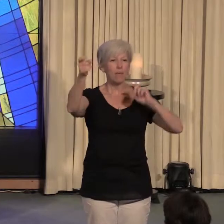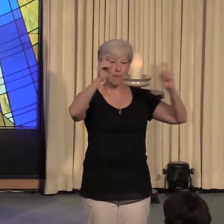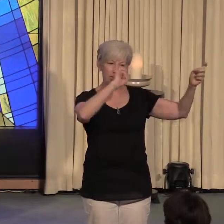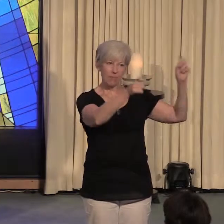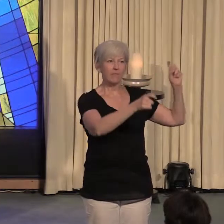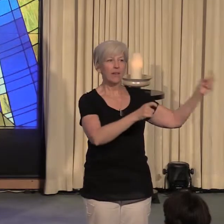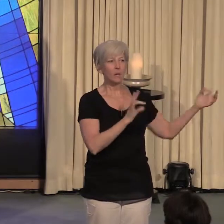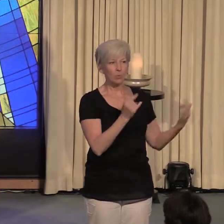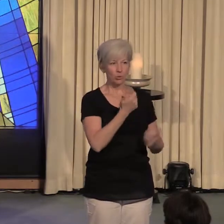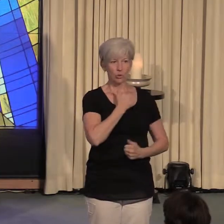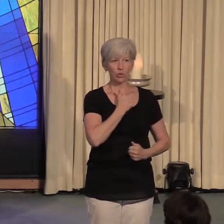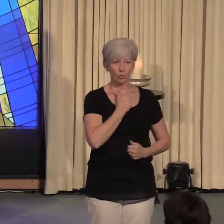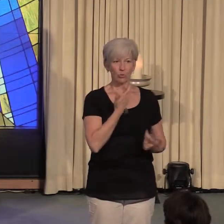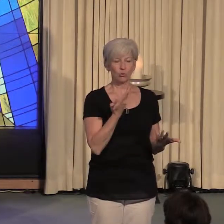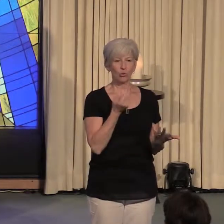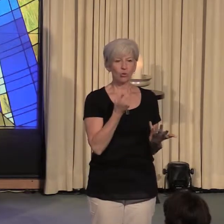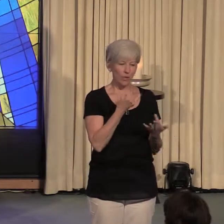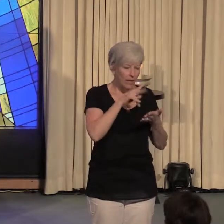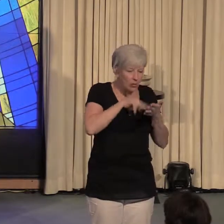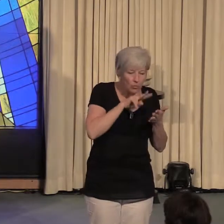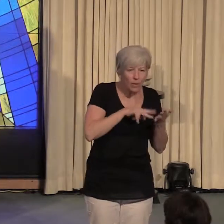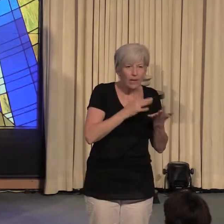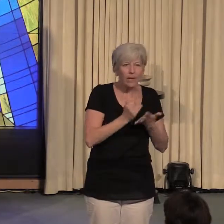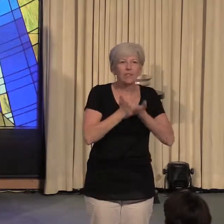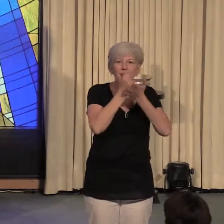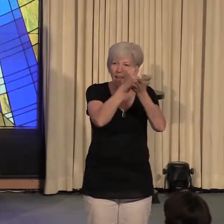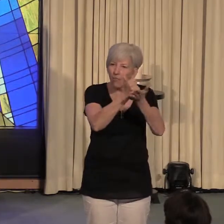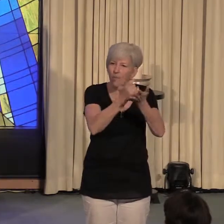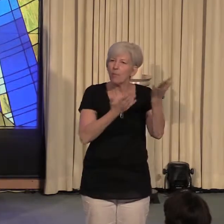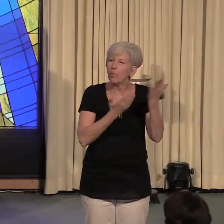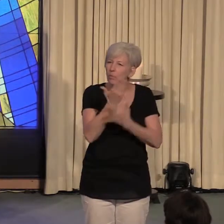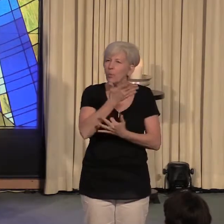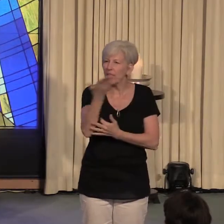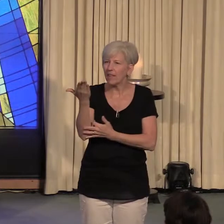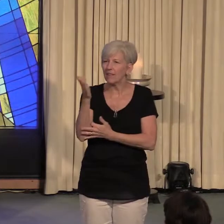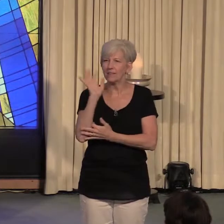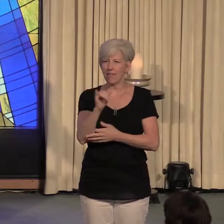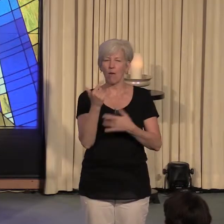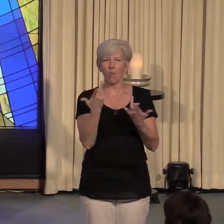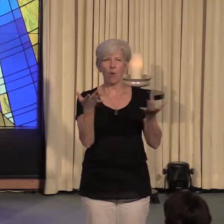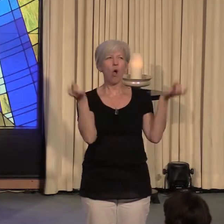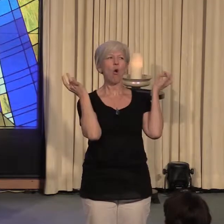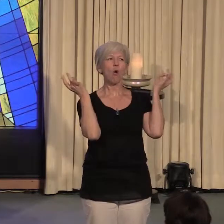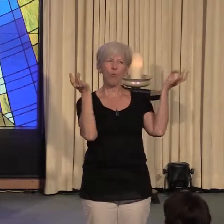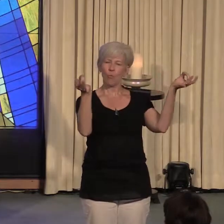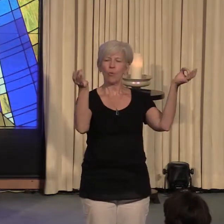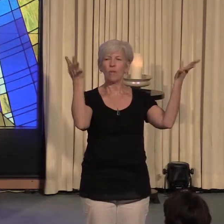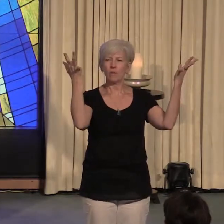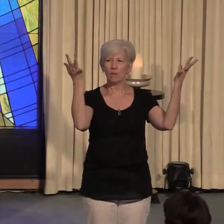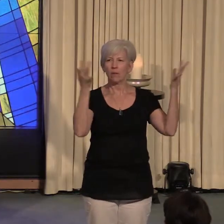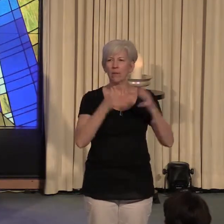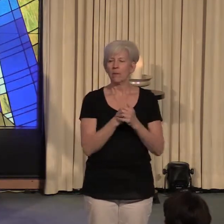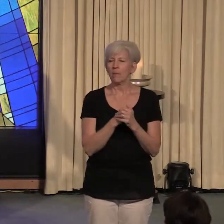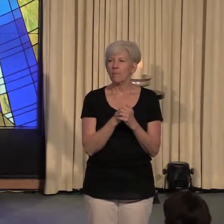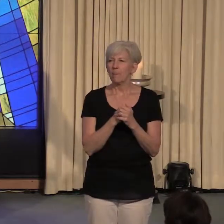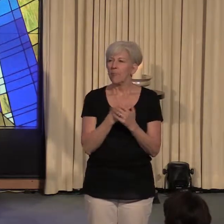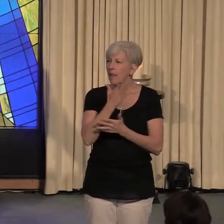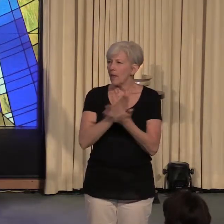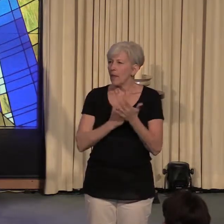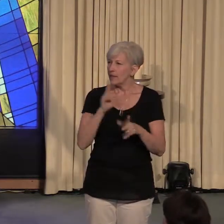able to read and to help themselves through things that are horrific beyond imagining. Some people